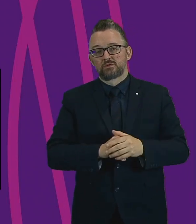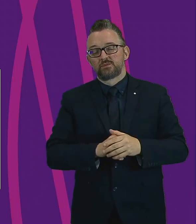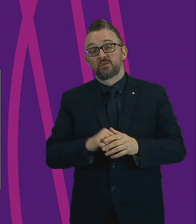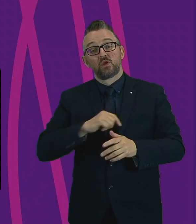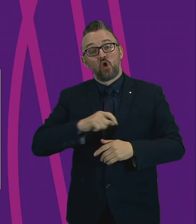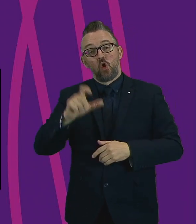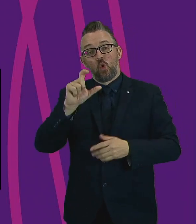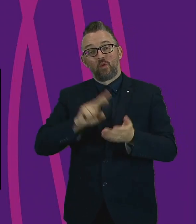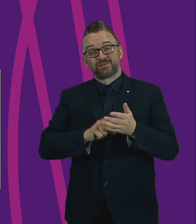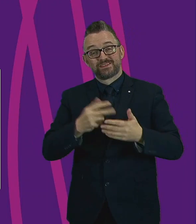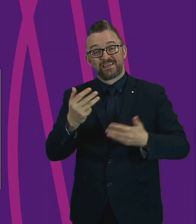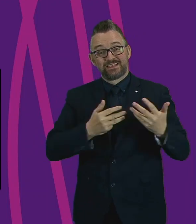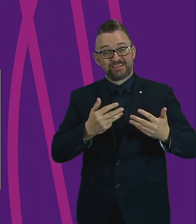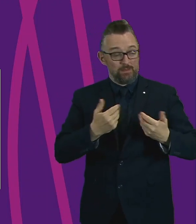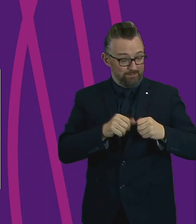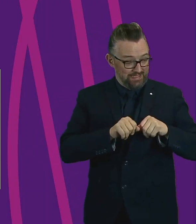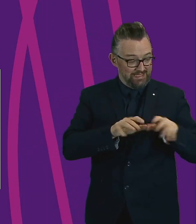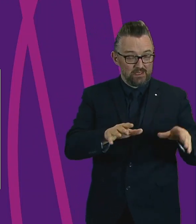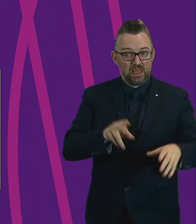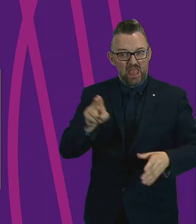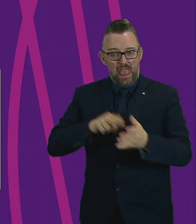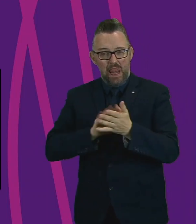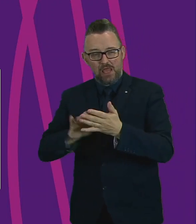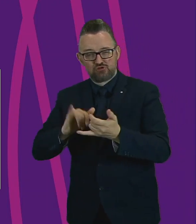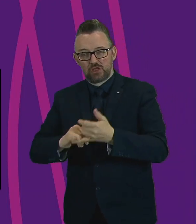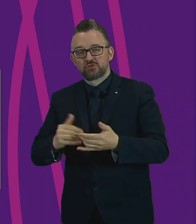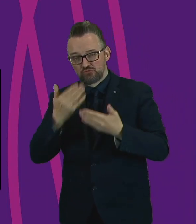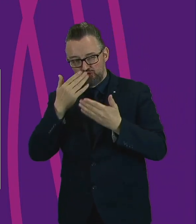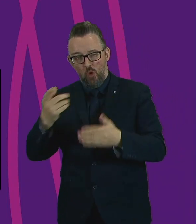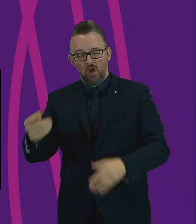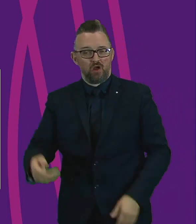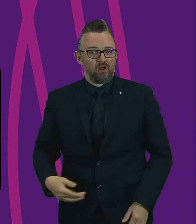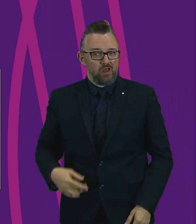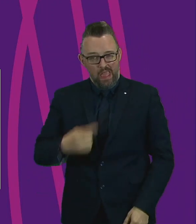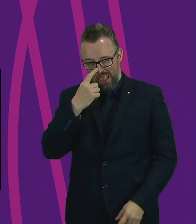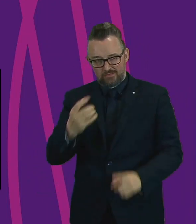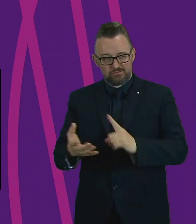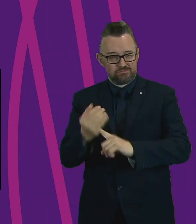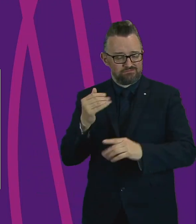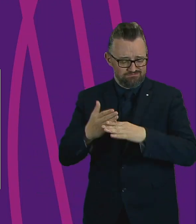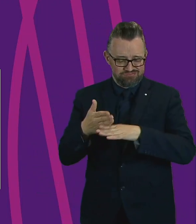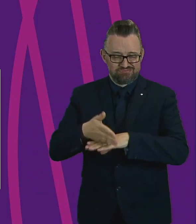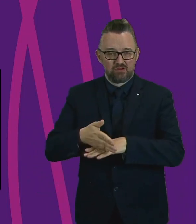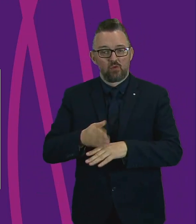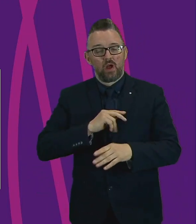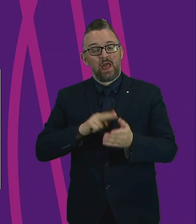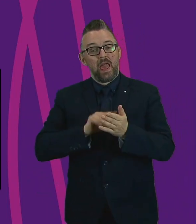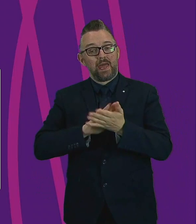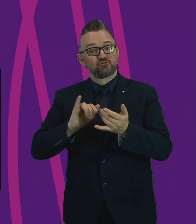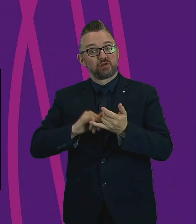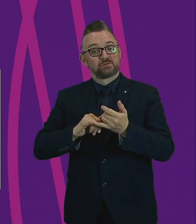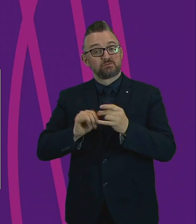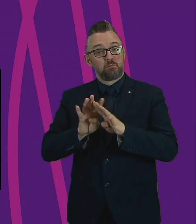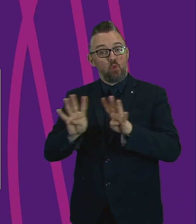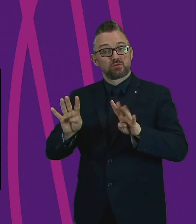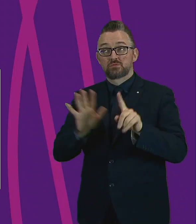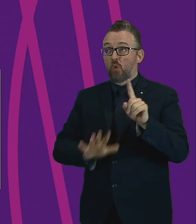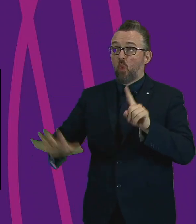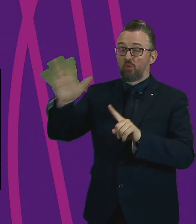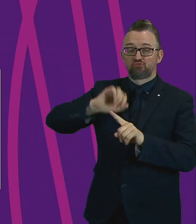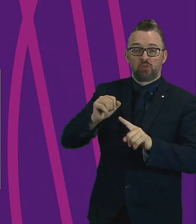Scotland, our NHS has showed exemplary resilience. In a matter of weeks, NHS boards in Scotland managed